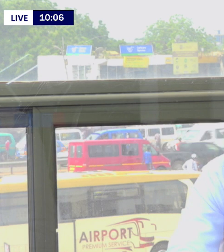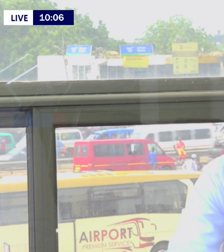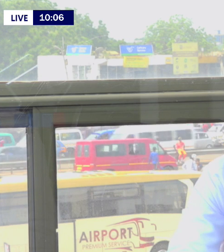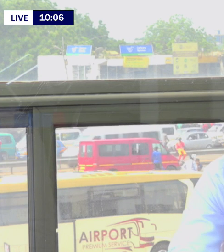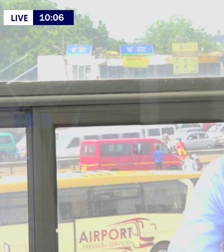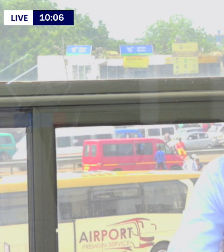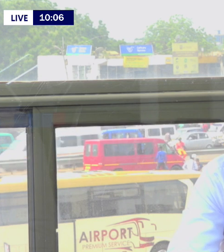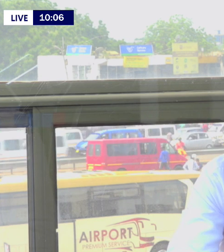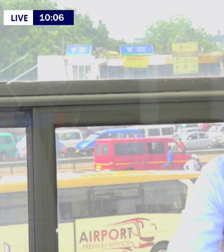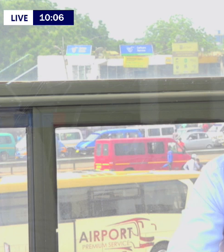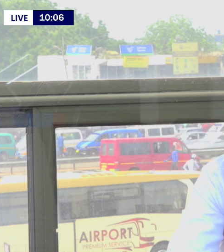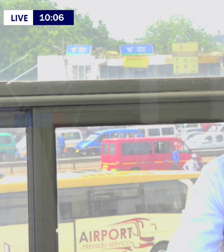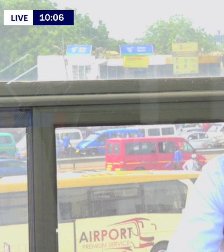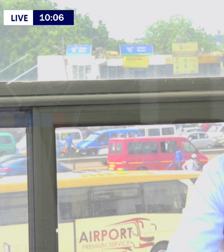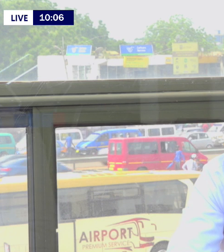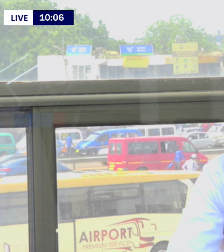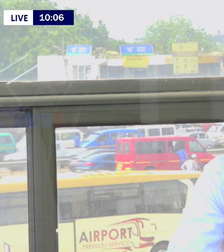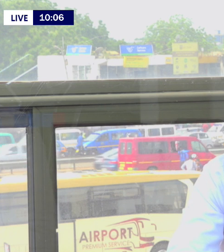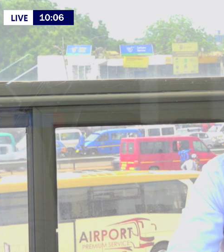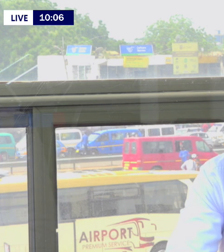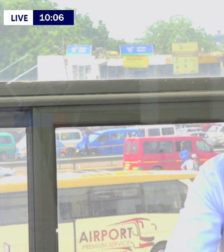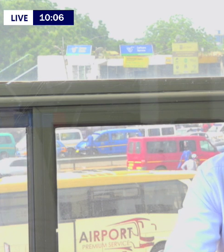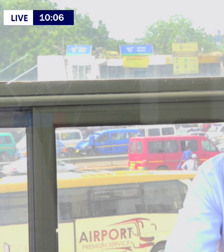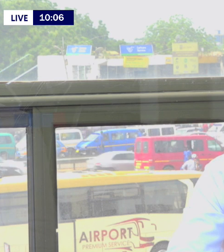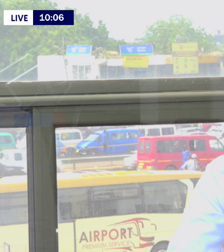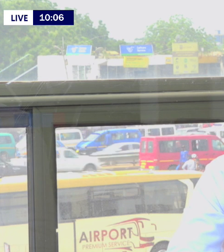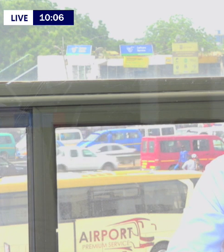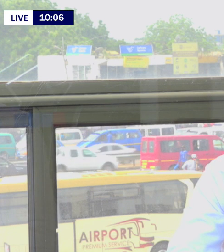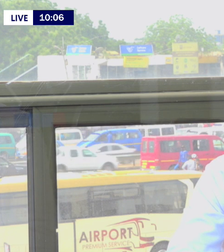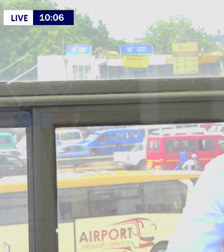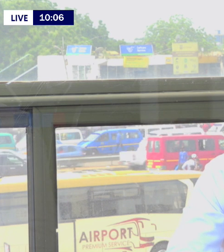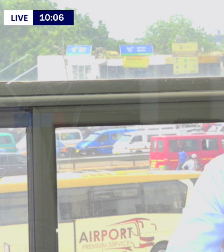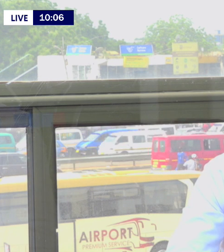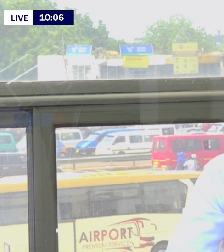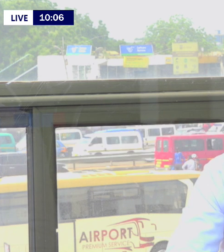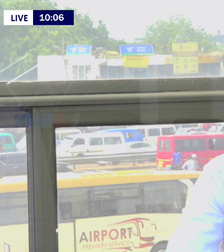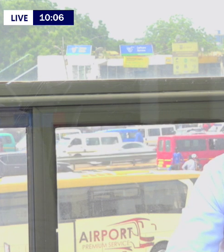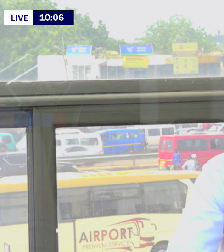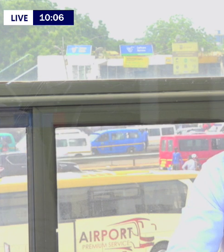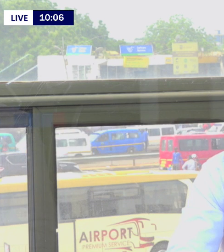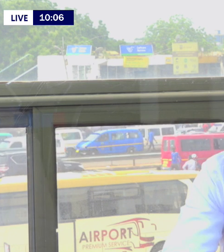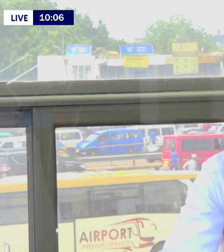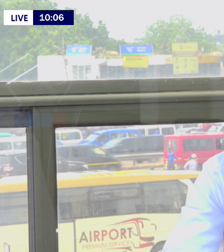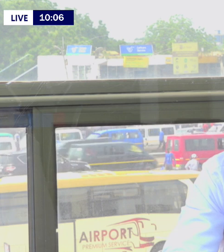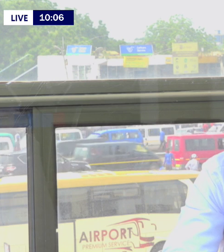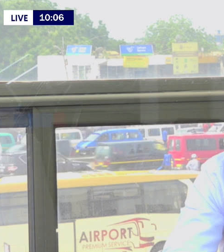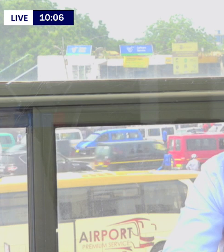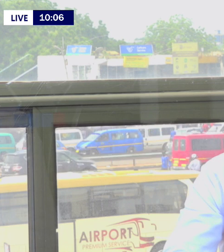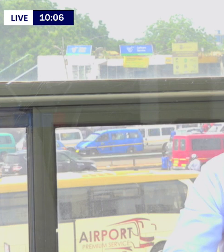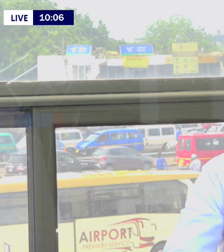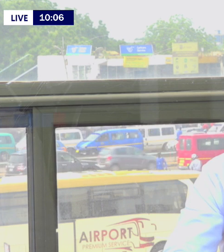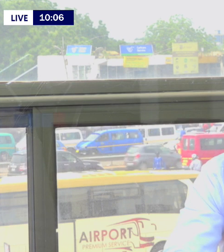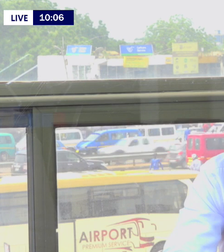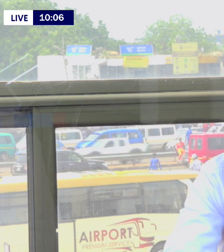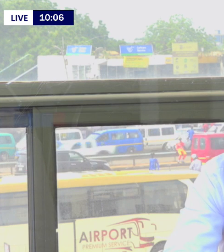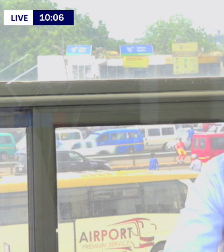bie mu kakra na e ma nipa etumi epie enti sabri no ye pie kakra em say